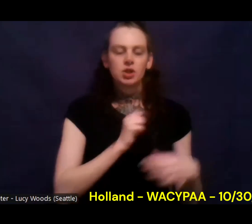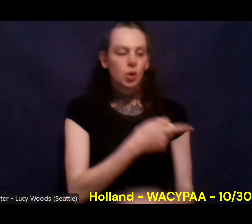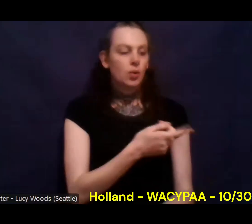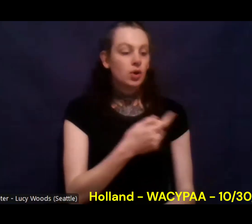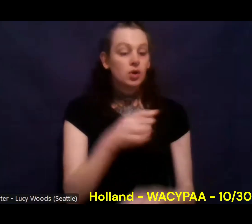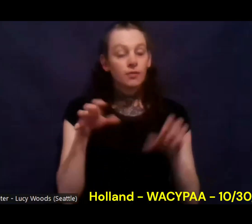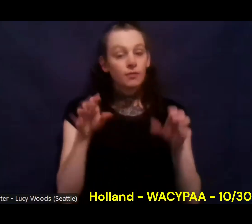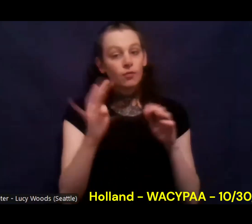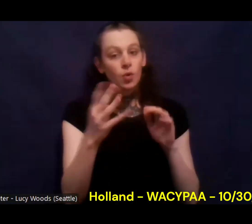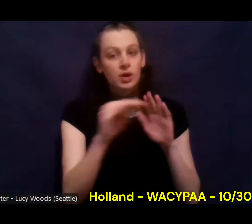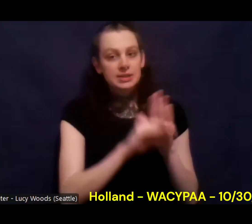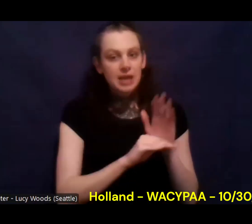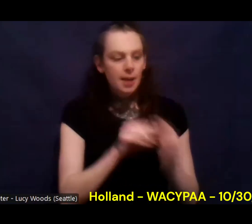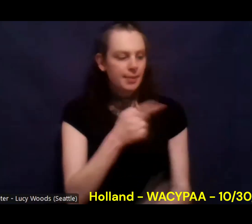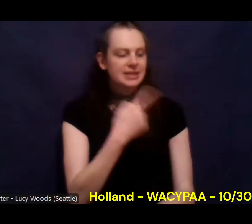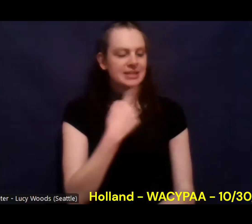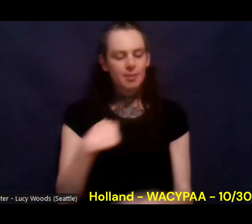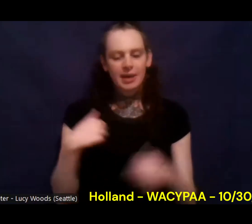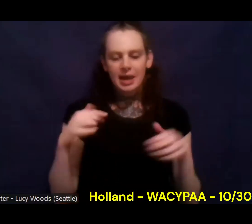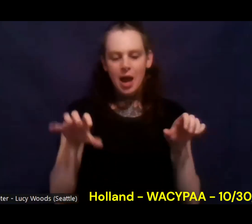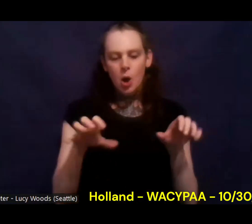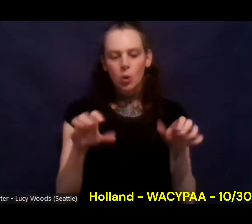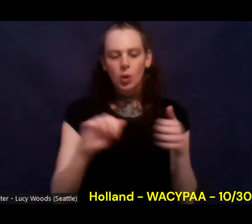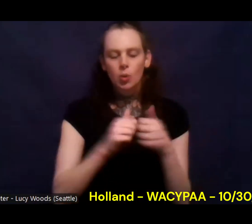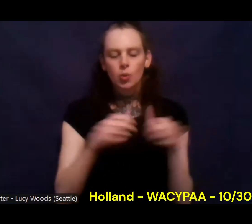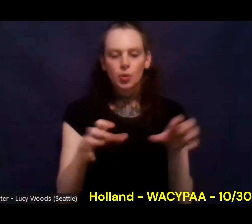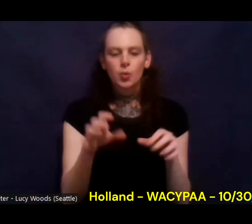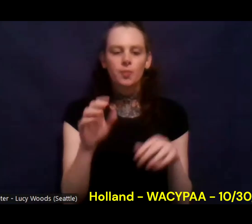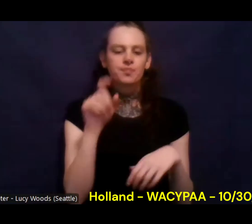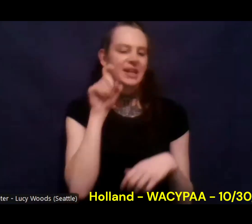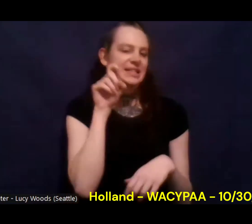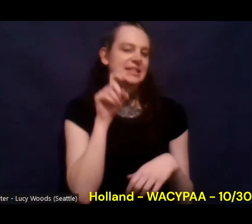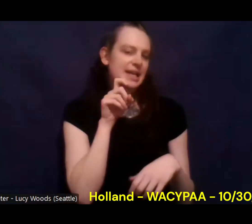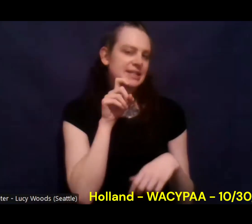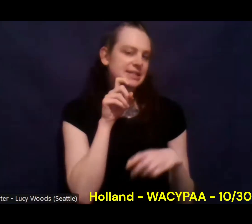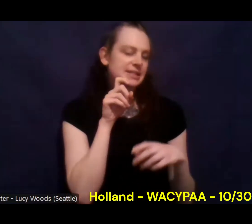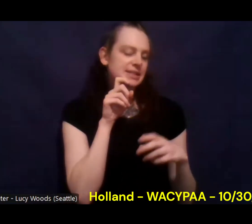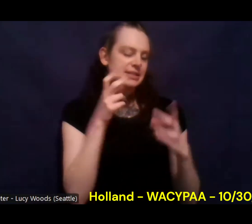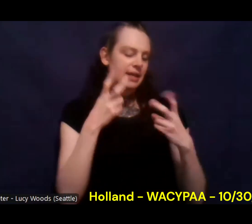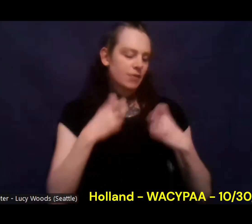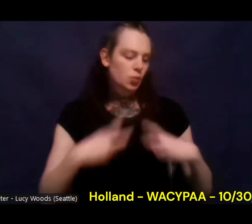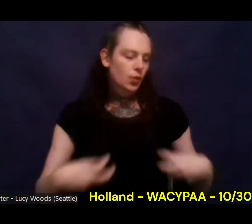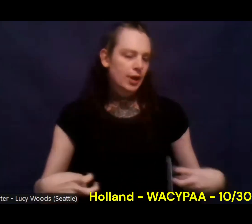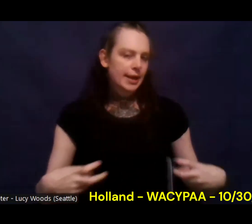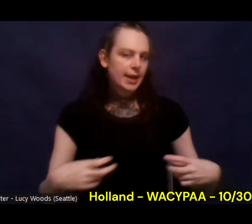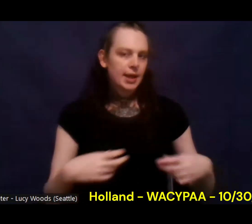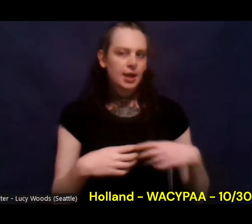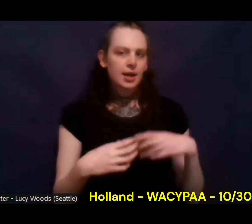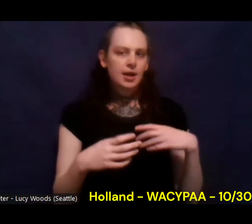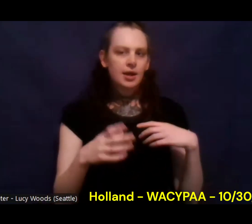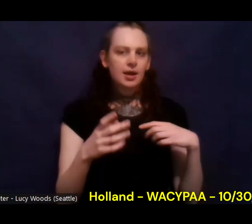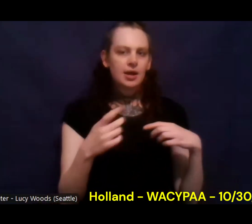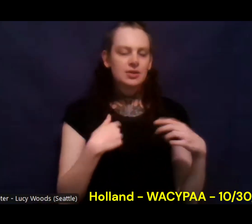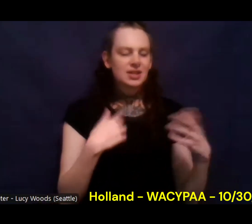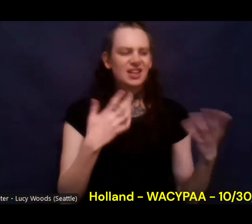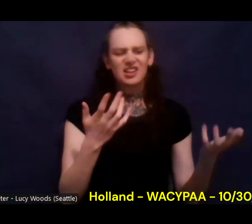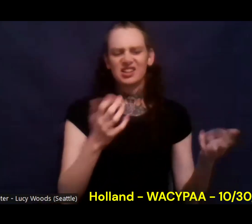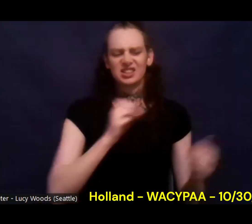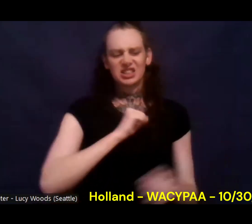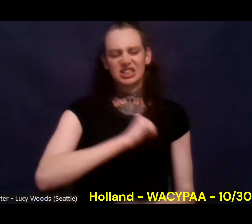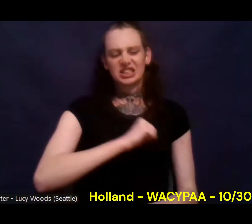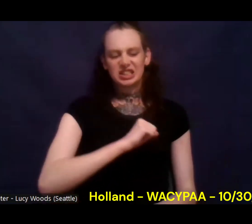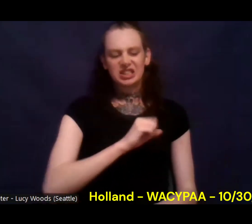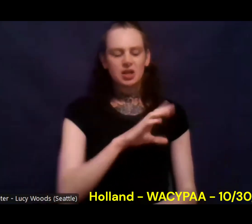the whole time I was like, that's not right in my head. But like I needed to get out of my own way, so I just didn't say